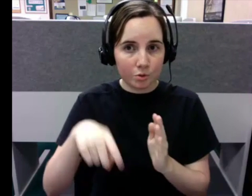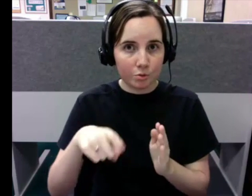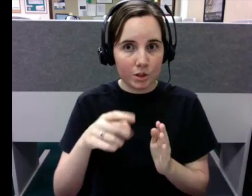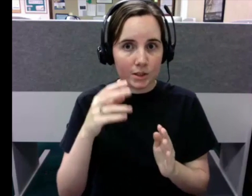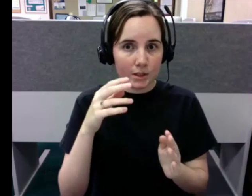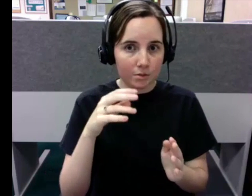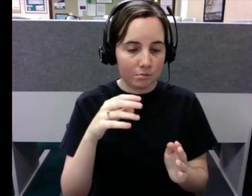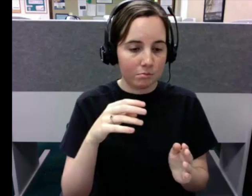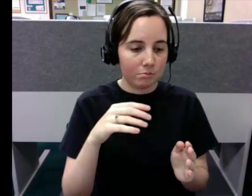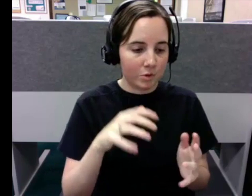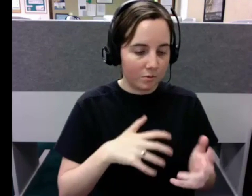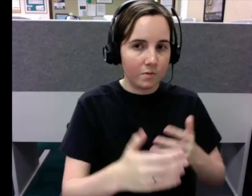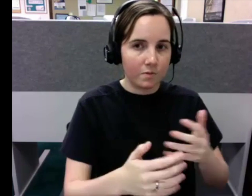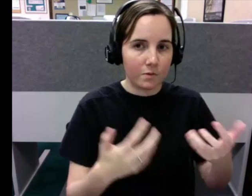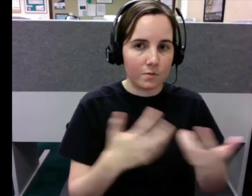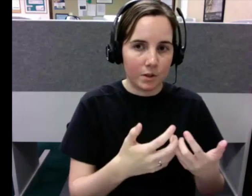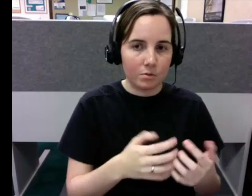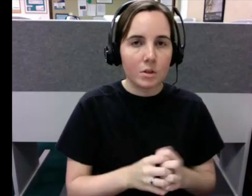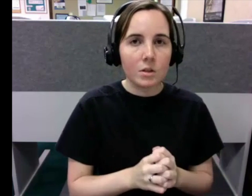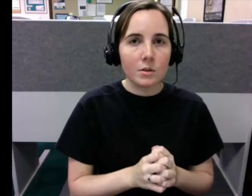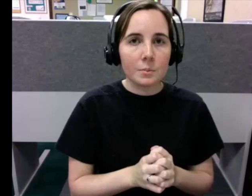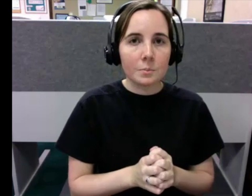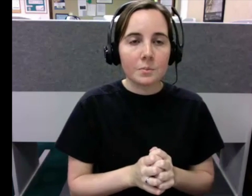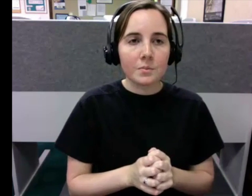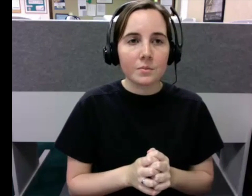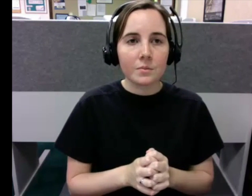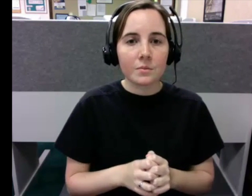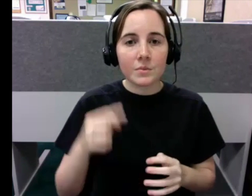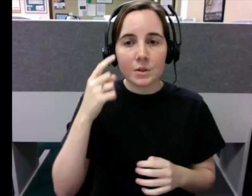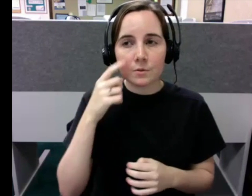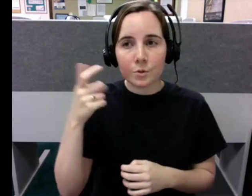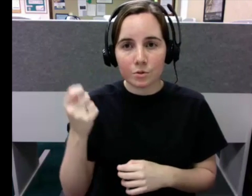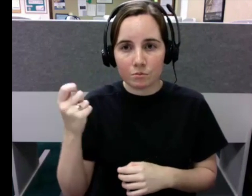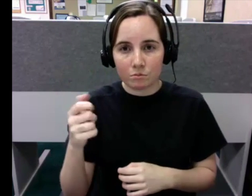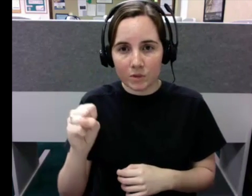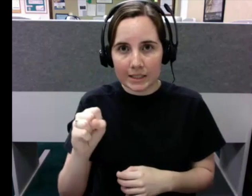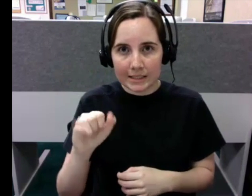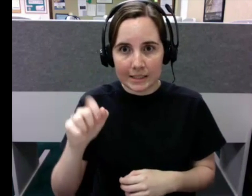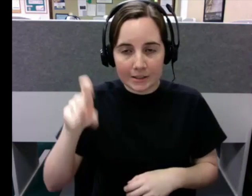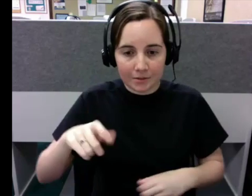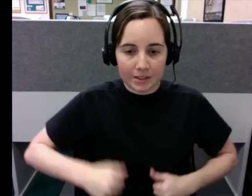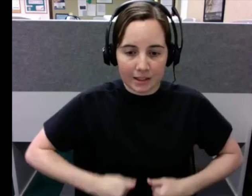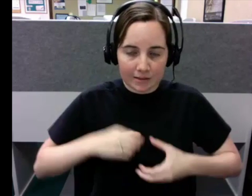To get SSI, you must live in the United States or the Northern